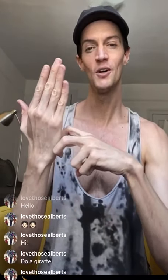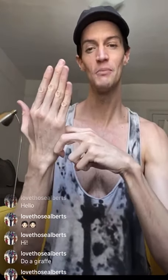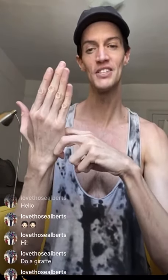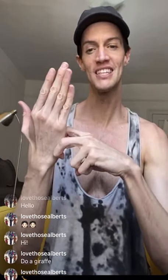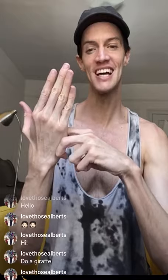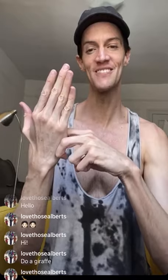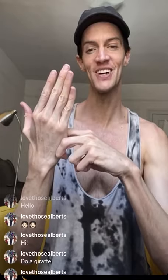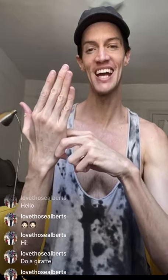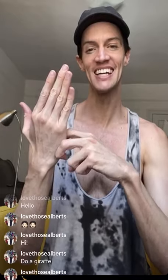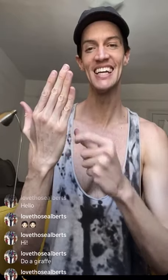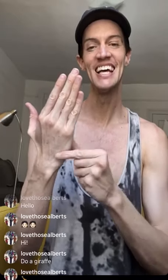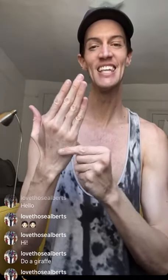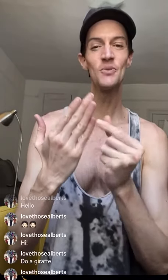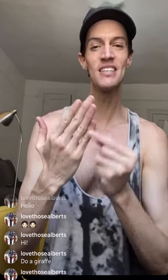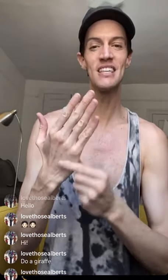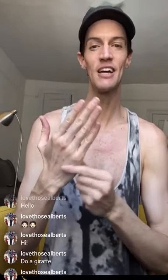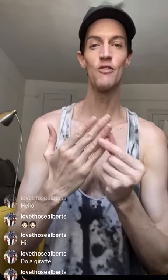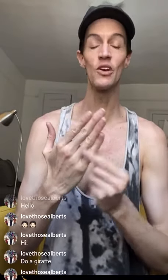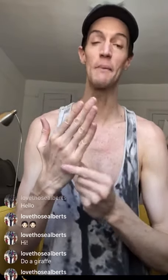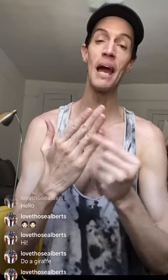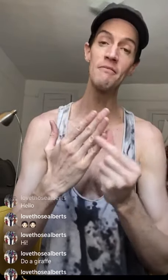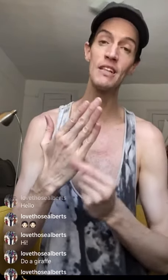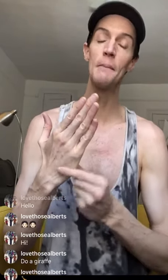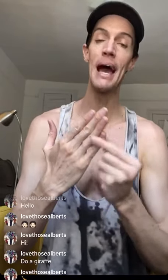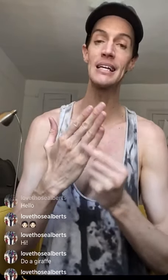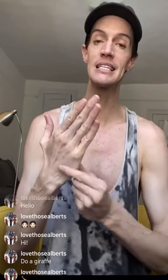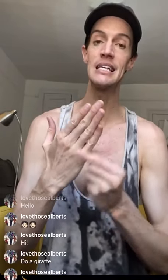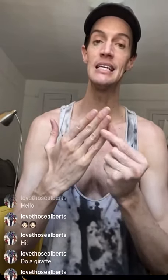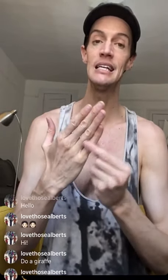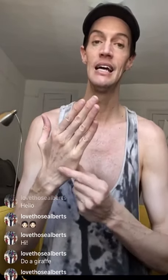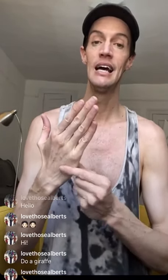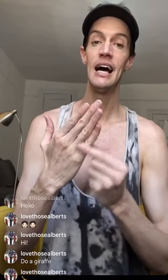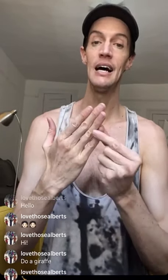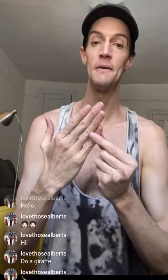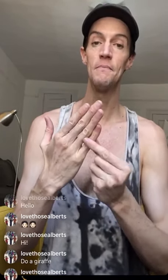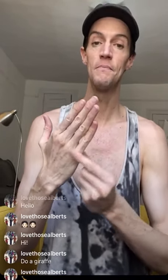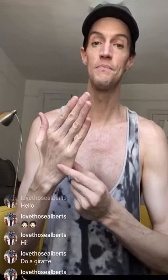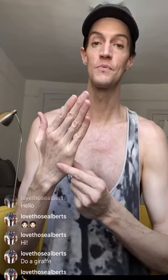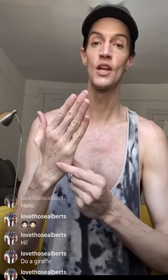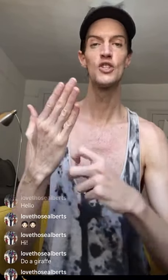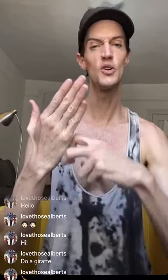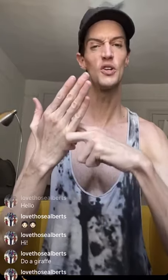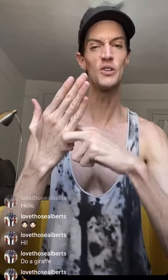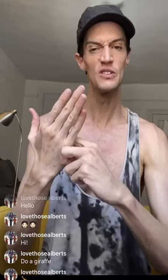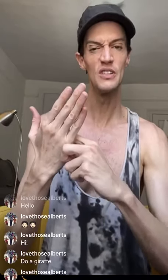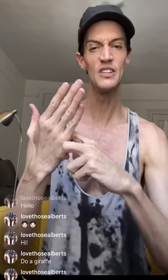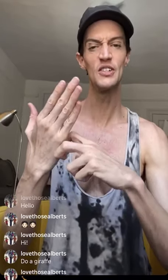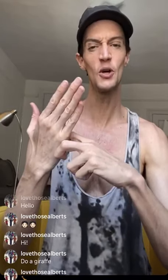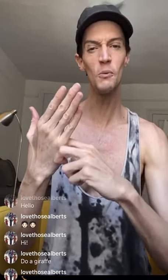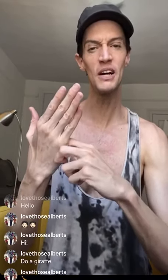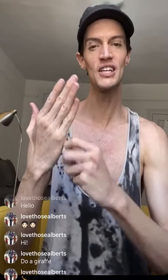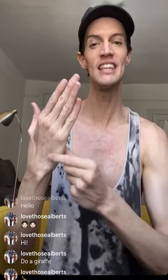hole punching the side of our hand. This was the sign for like pamphlet, magazine. So you're just hole punching